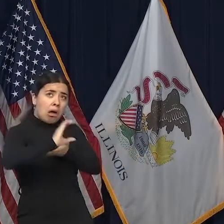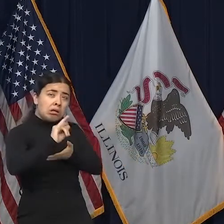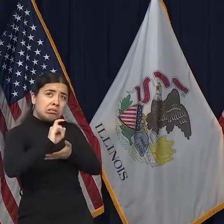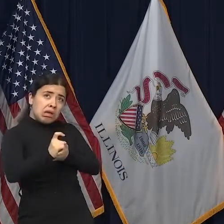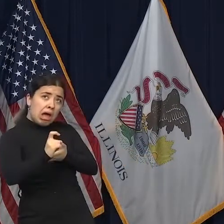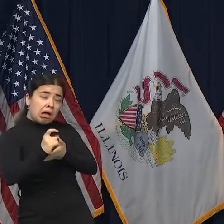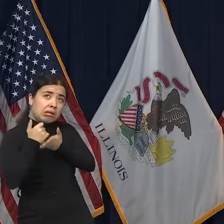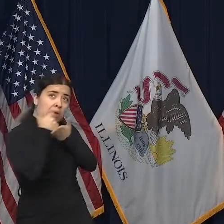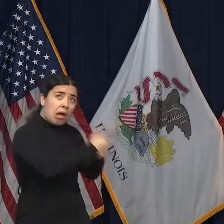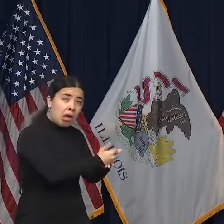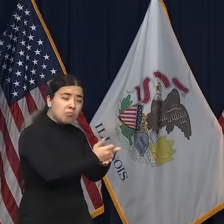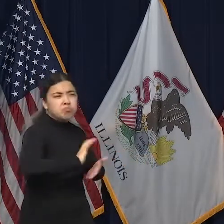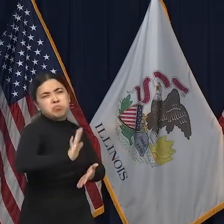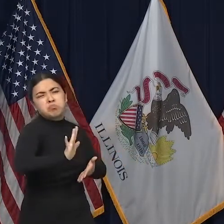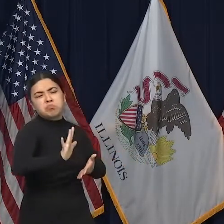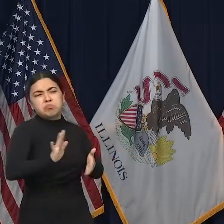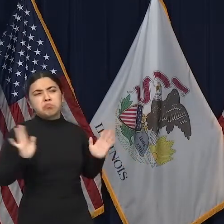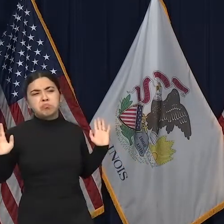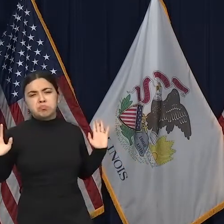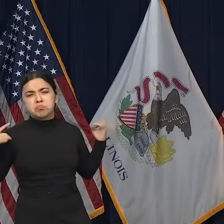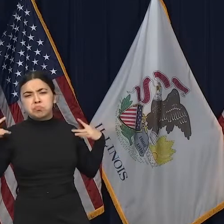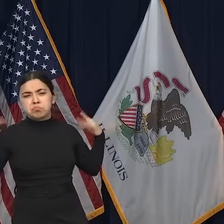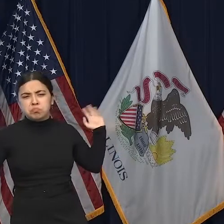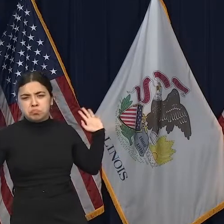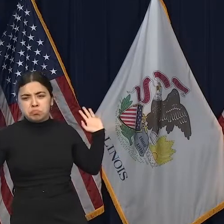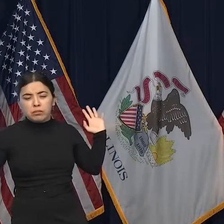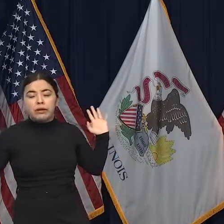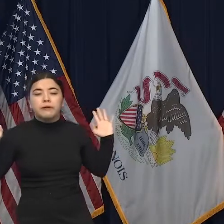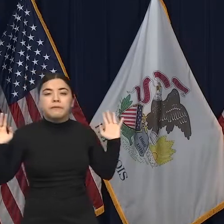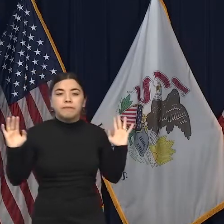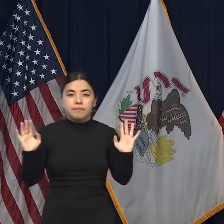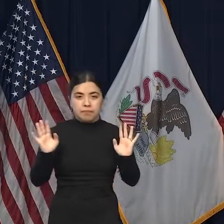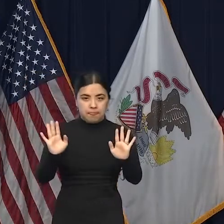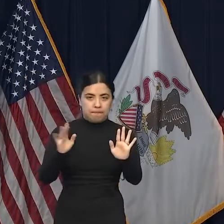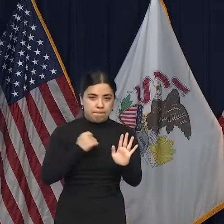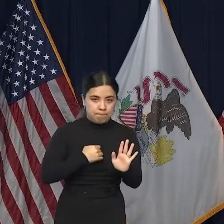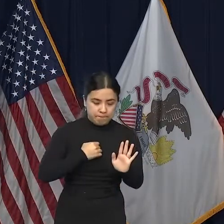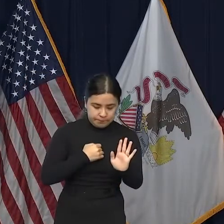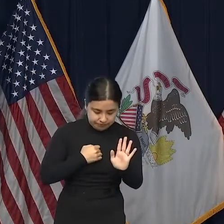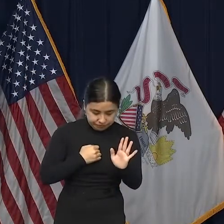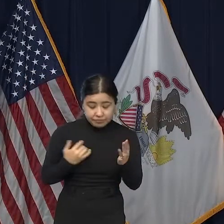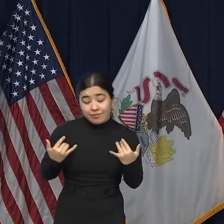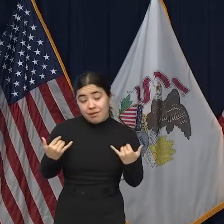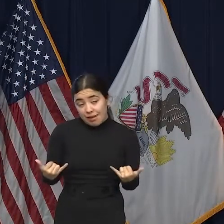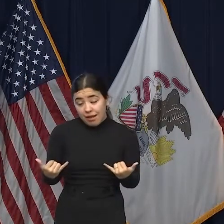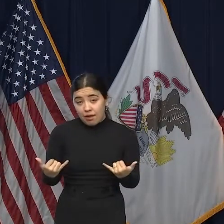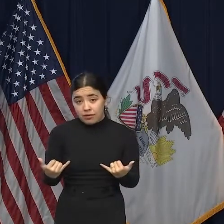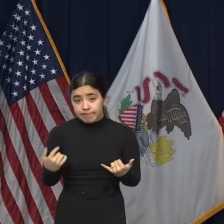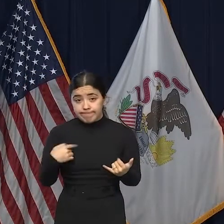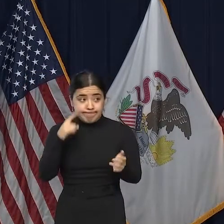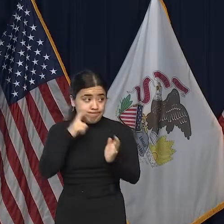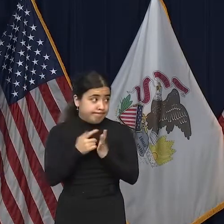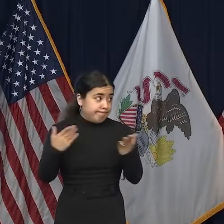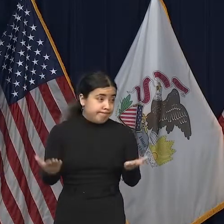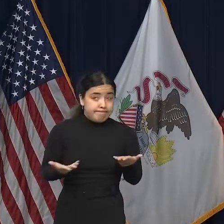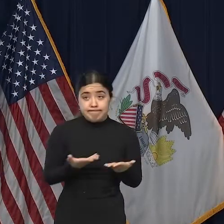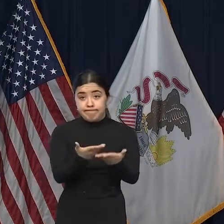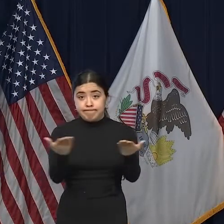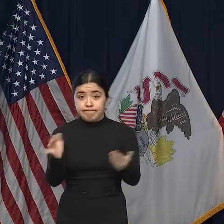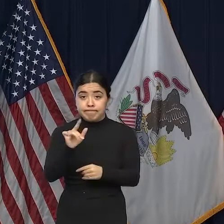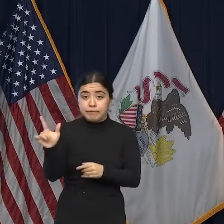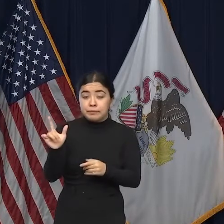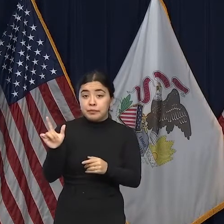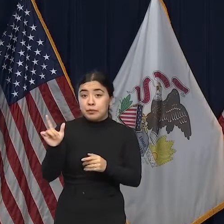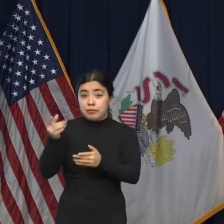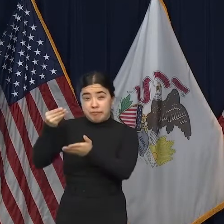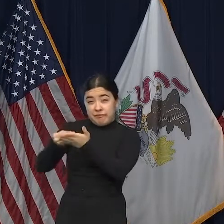Because this is where we are now. Illinois' fiscal problems haven't